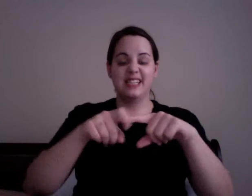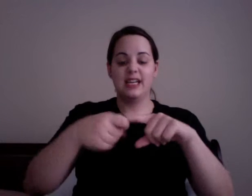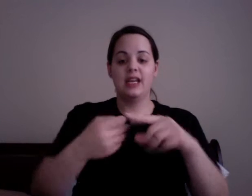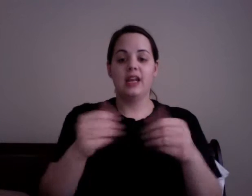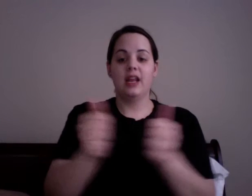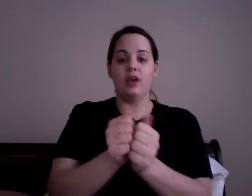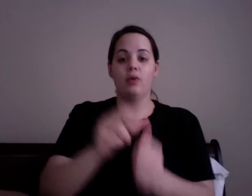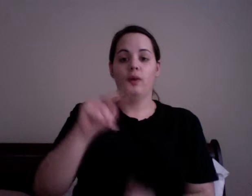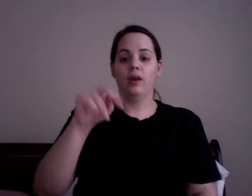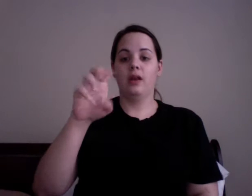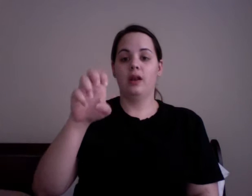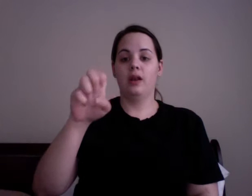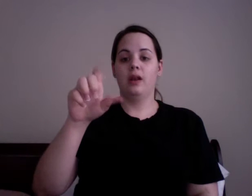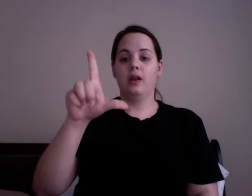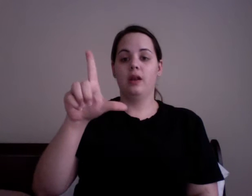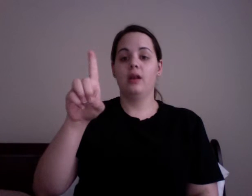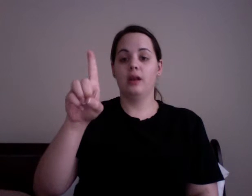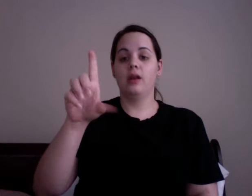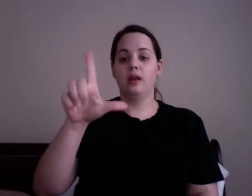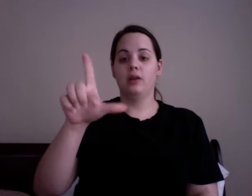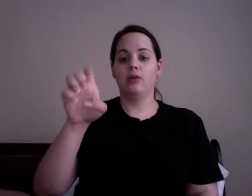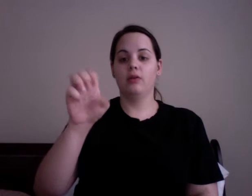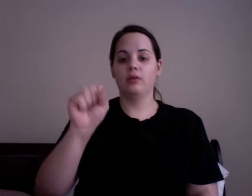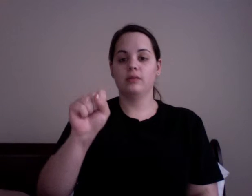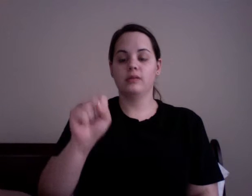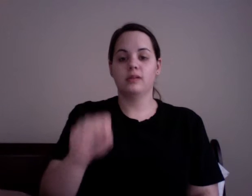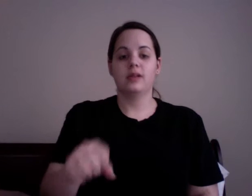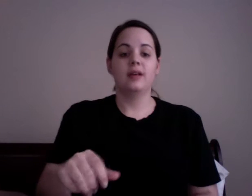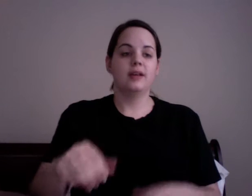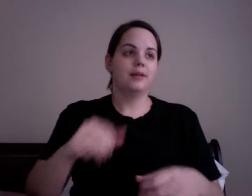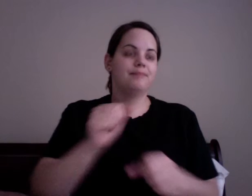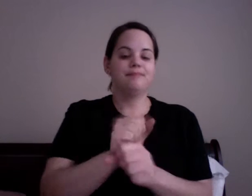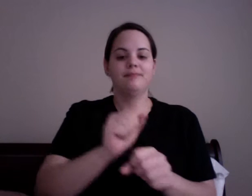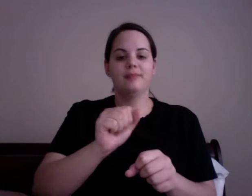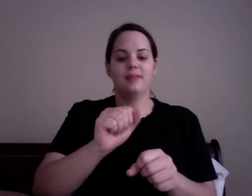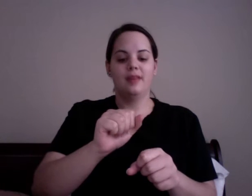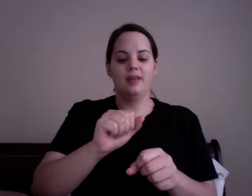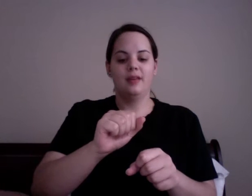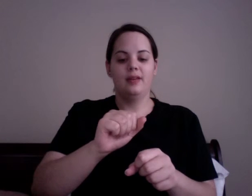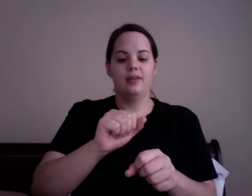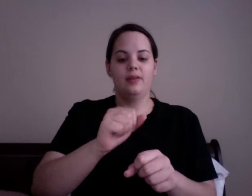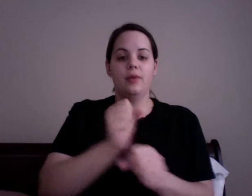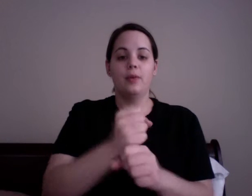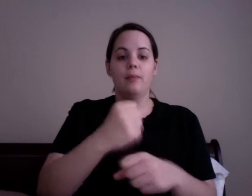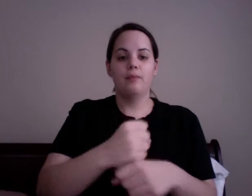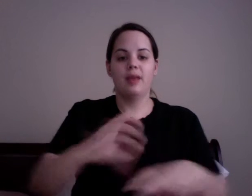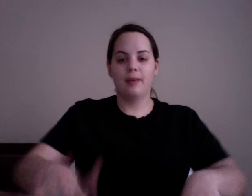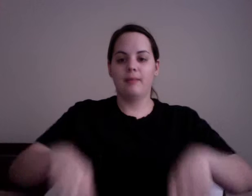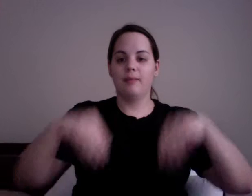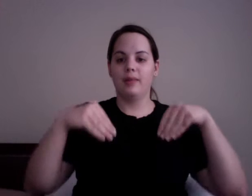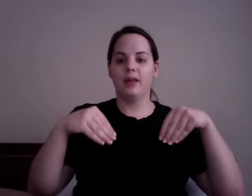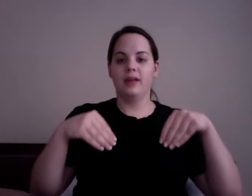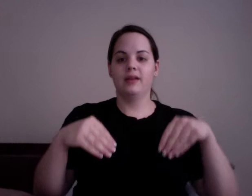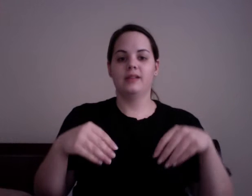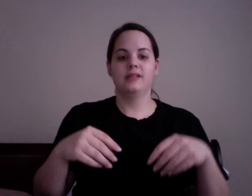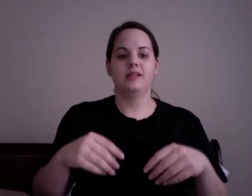to make blankets and things like that, and her needles are going to make noises. They're going to say clickety-clack, clickety-clack, okay?